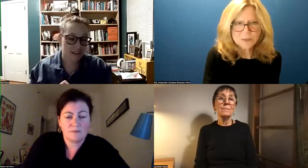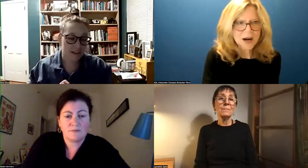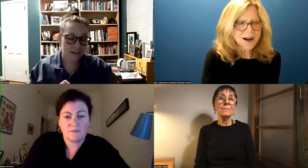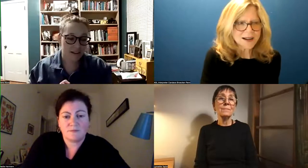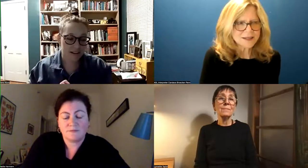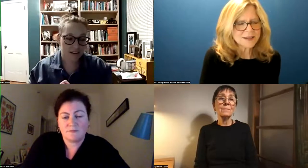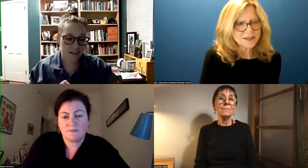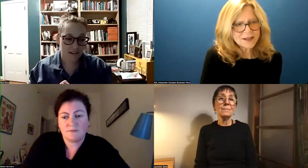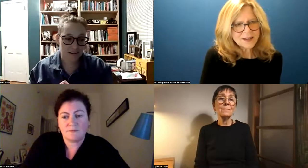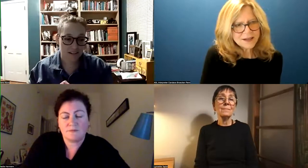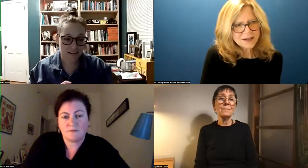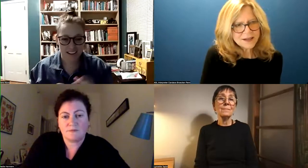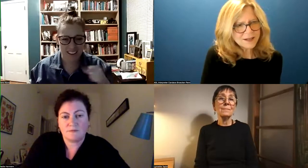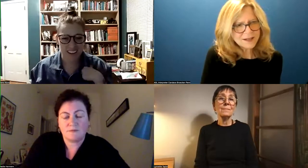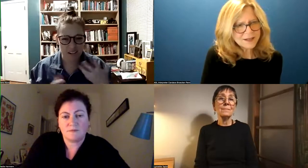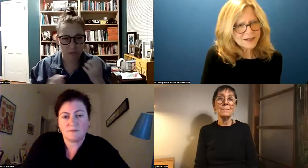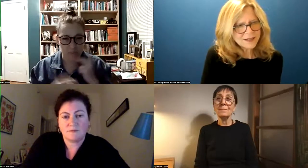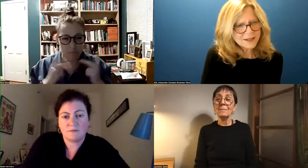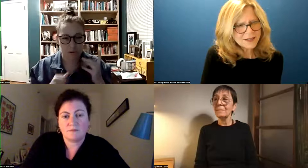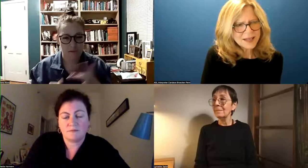to respond.